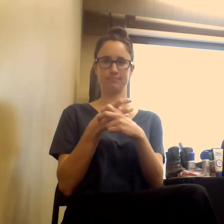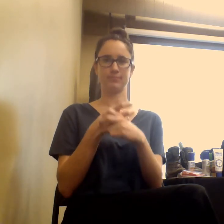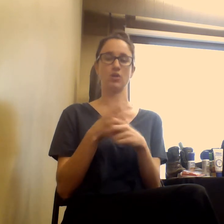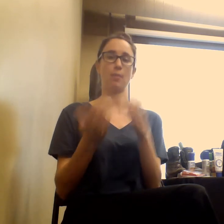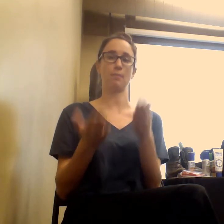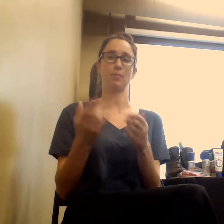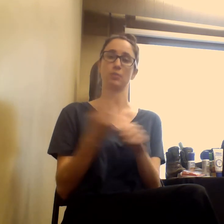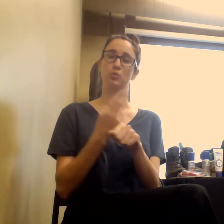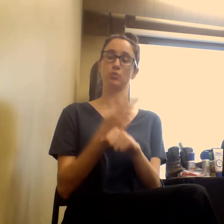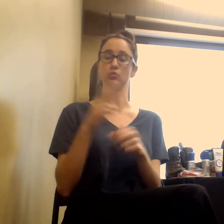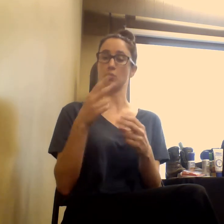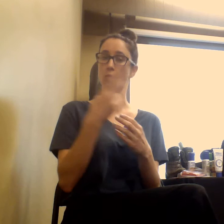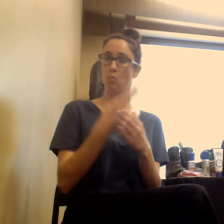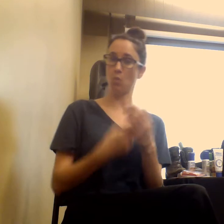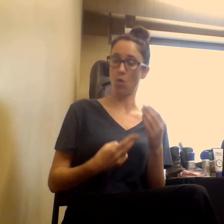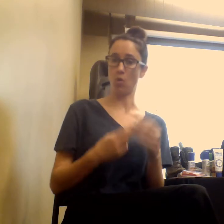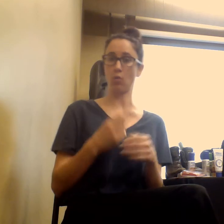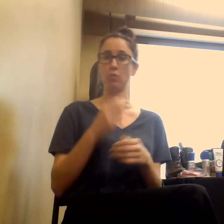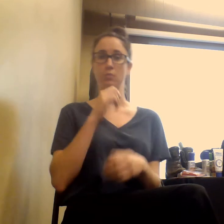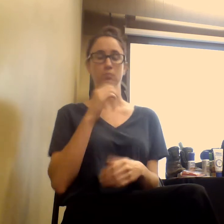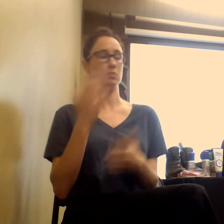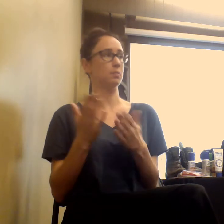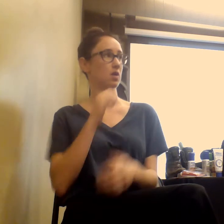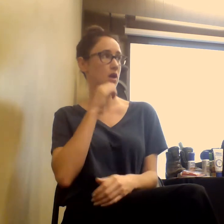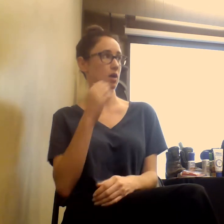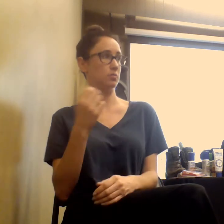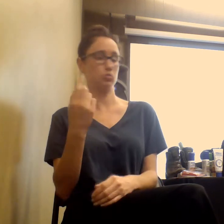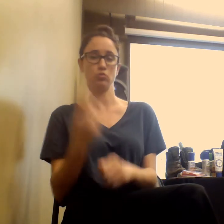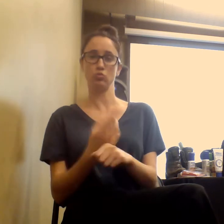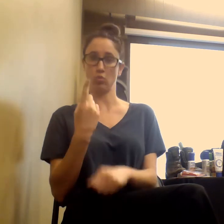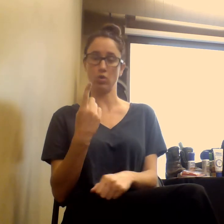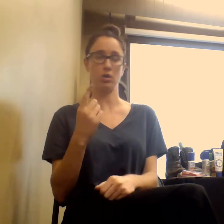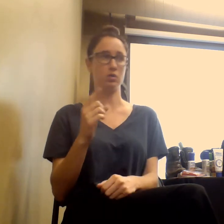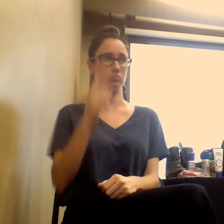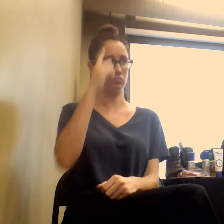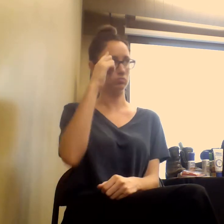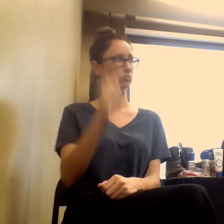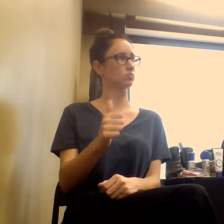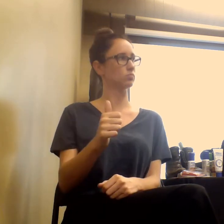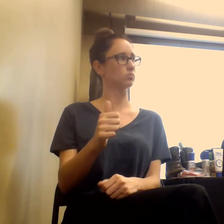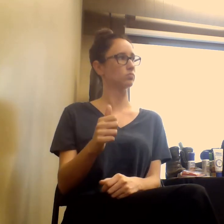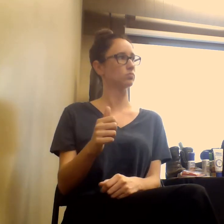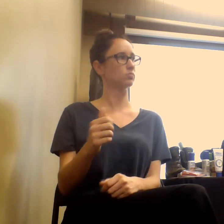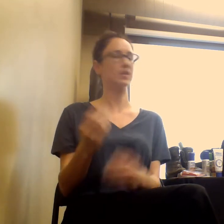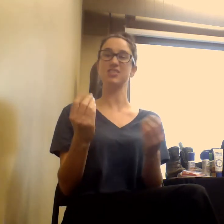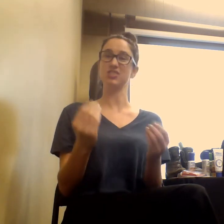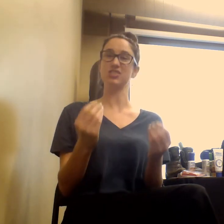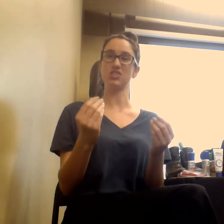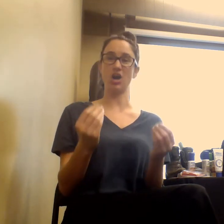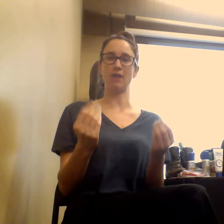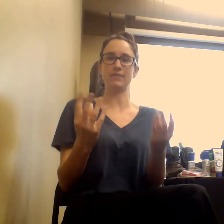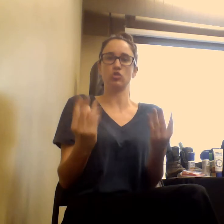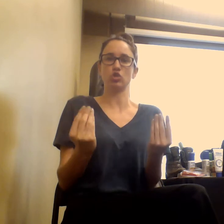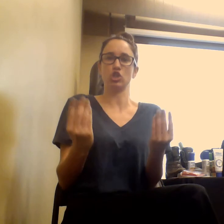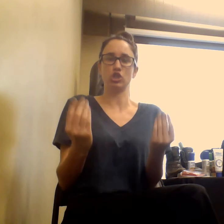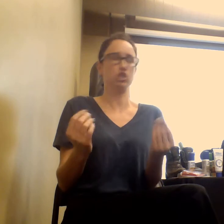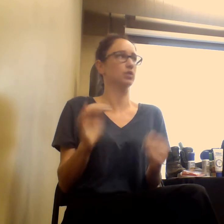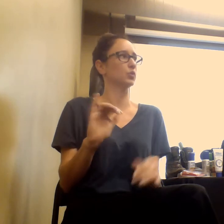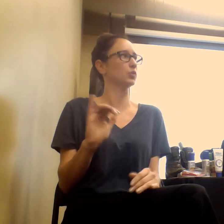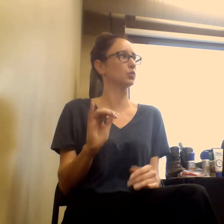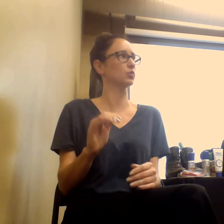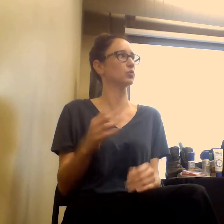around, if you can remember how soft and cushy that was, maybe we can pass them together if we need to. But feel that one, and also feel the